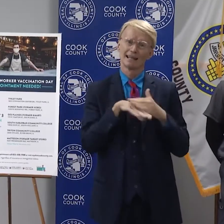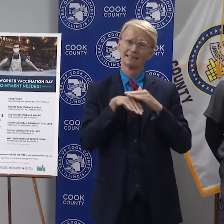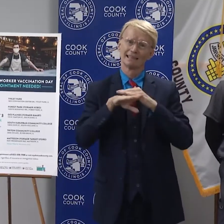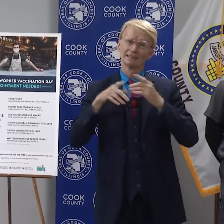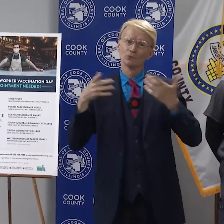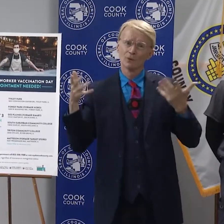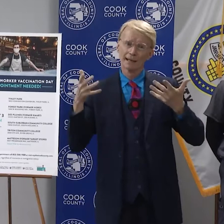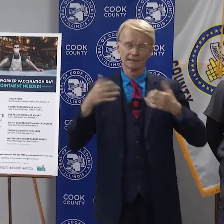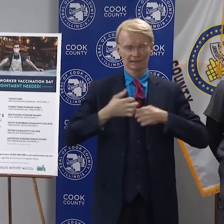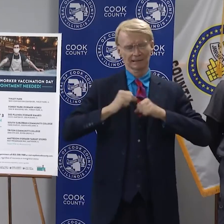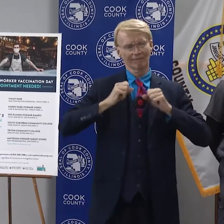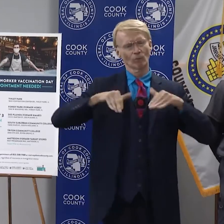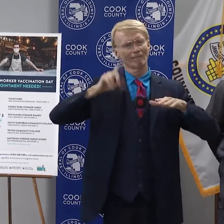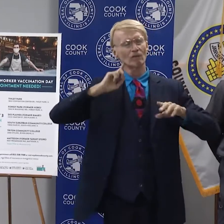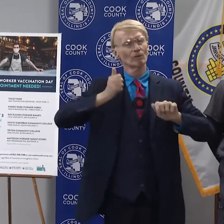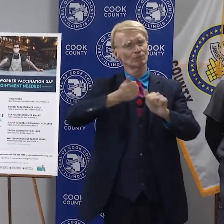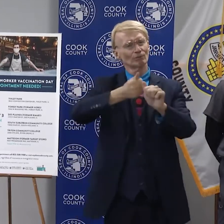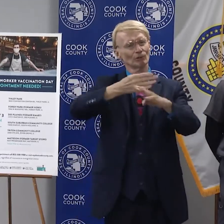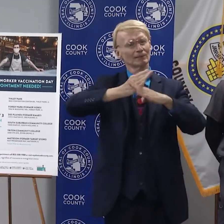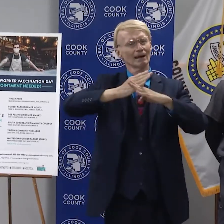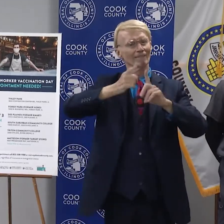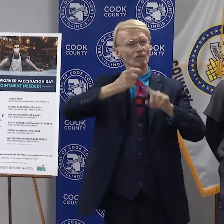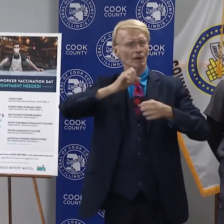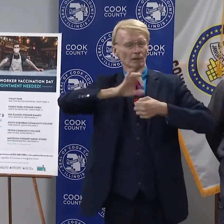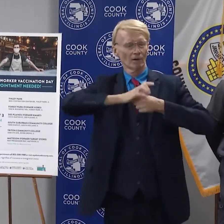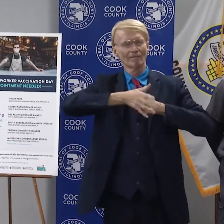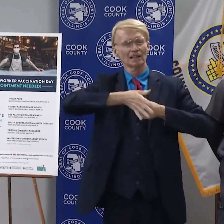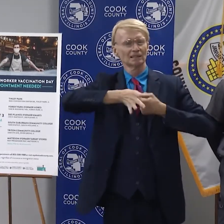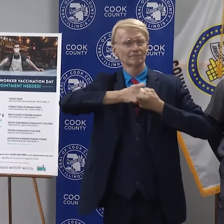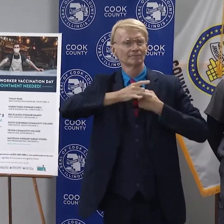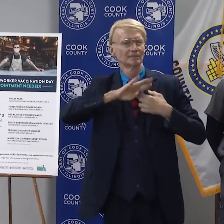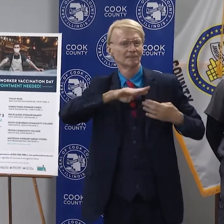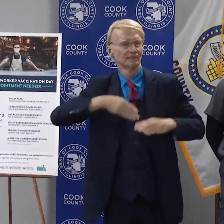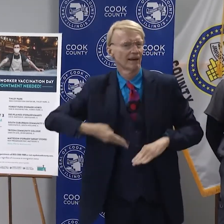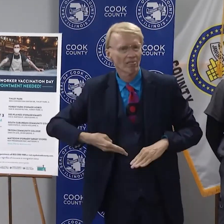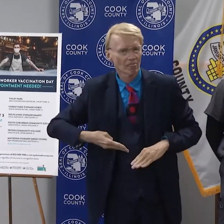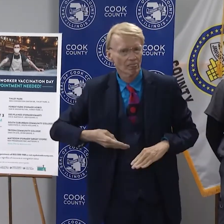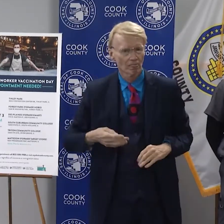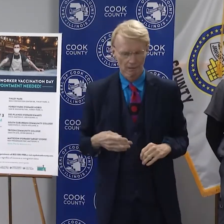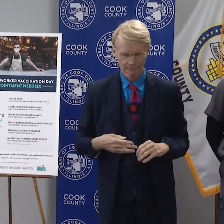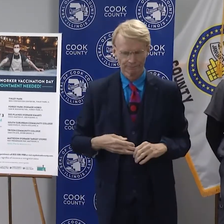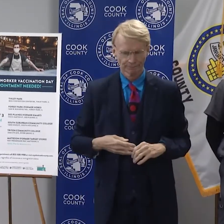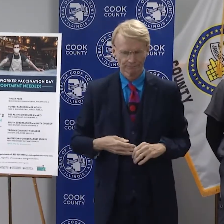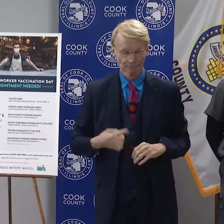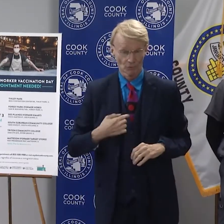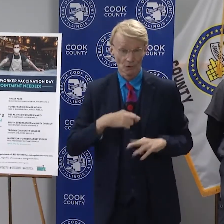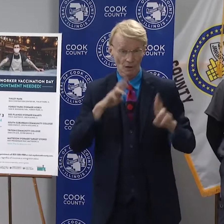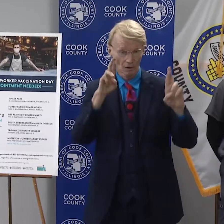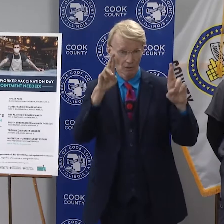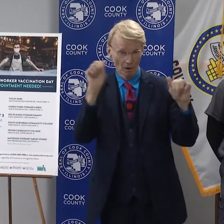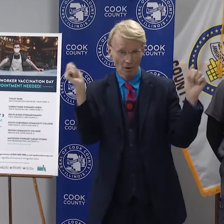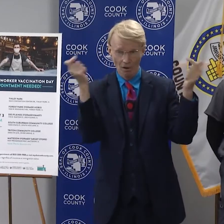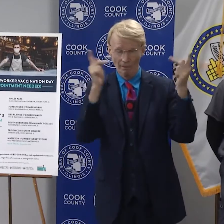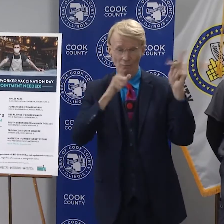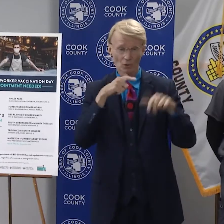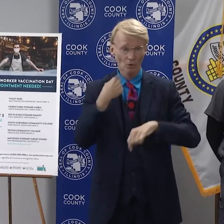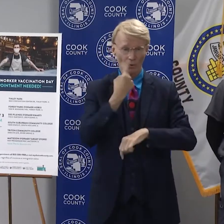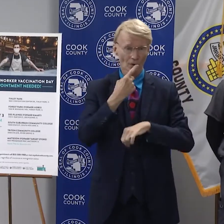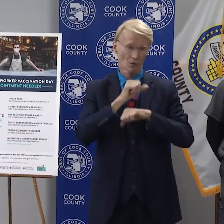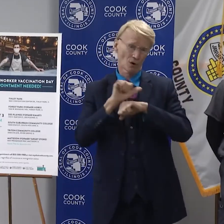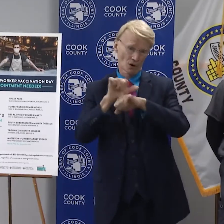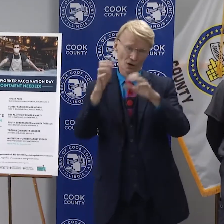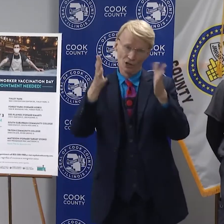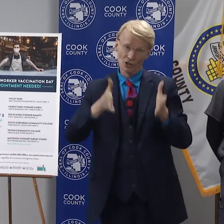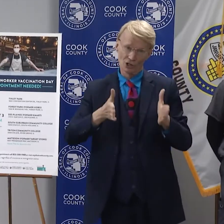protect yourself and your loved ones from serious illness and death. We hope that everyone, including the essential workers who keep our